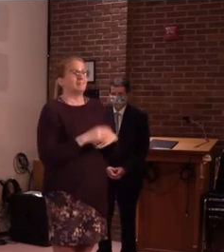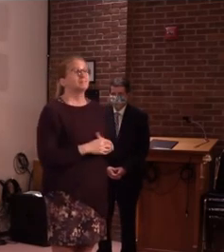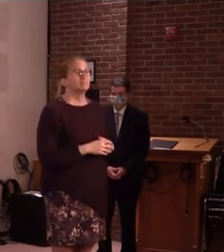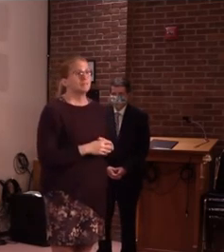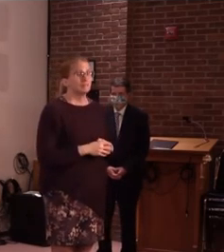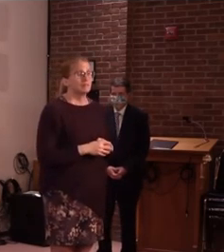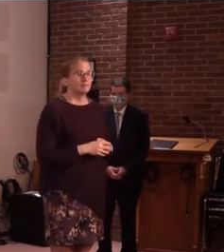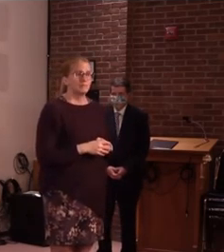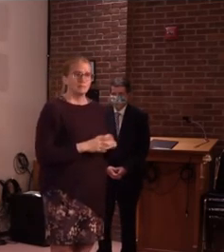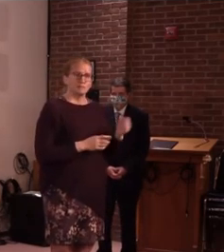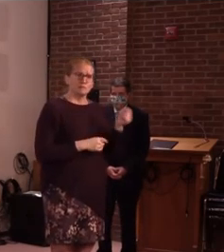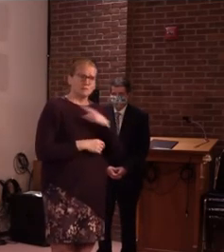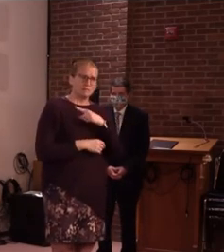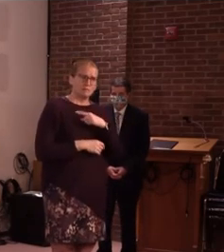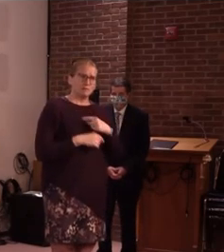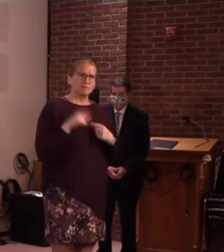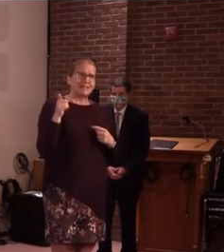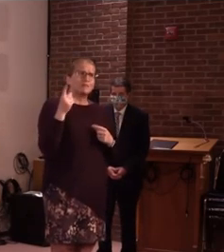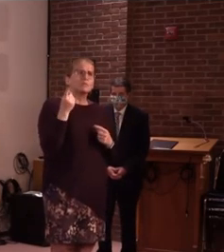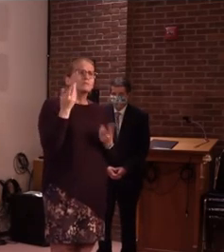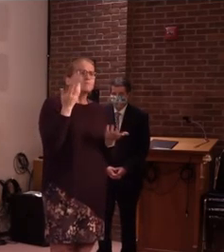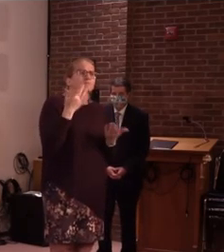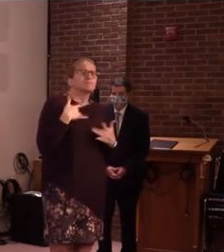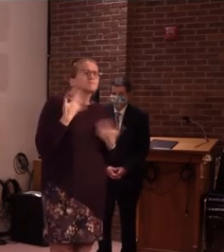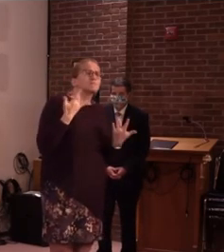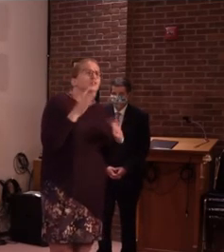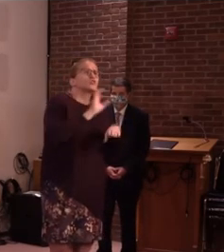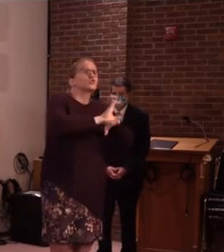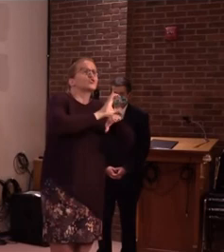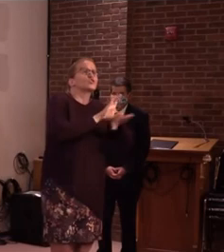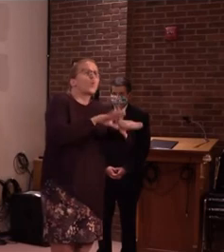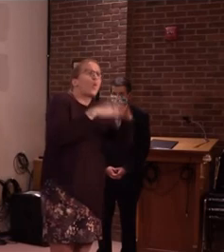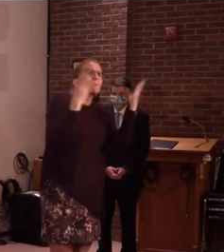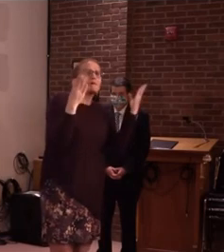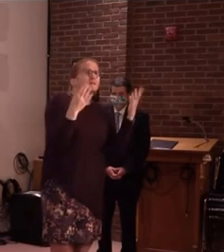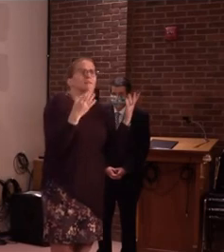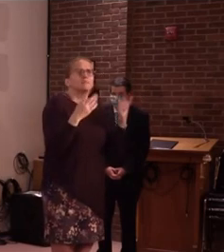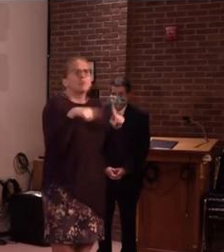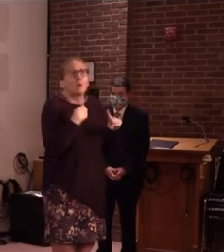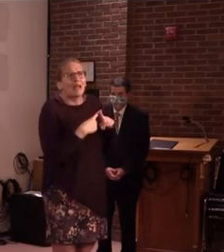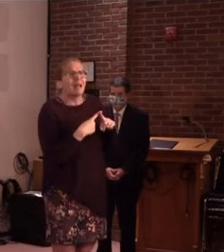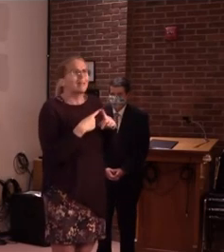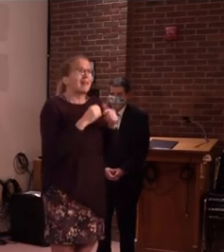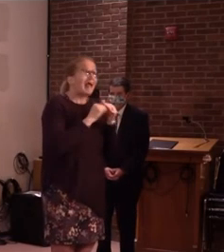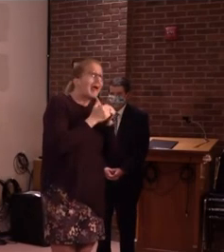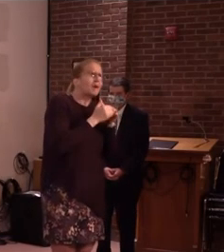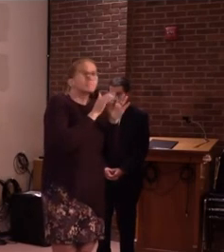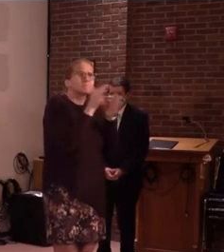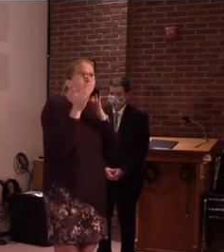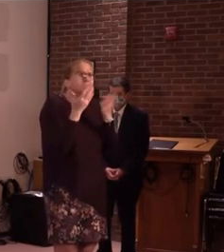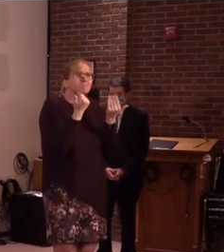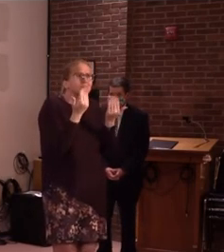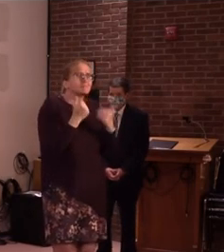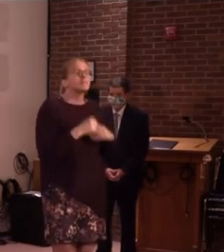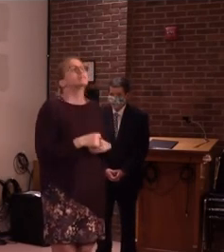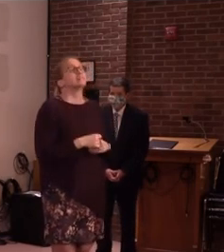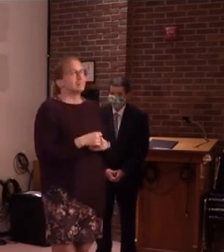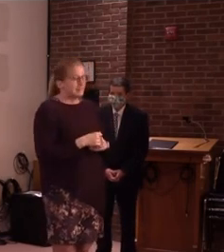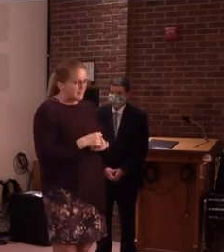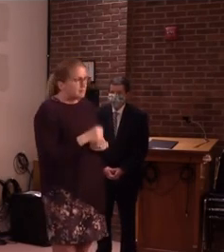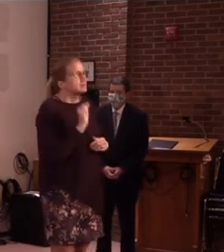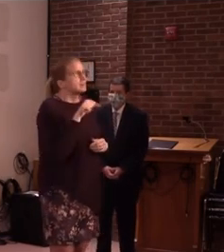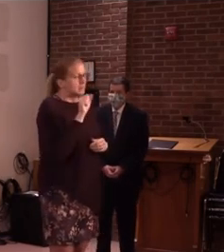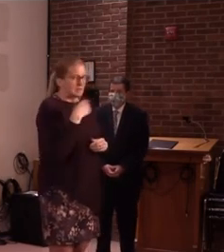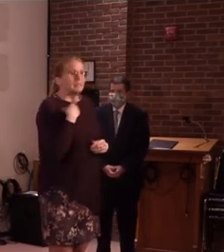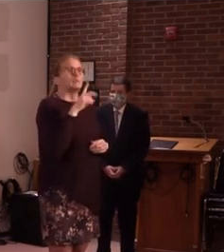about opening up of churches? How soon and when that'll happen? Yeah. And what'll happen? Again, we had some conversations about